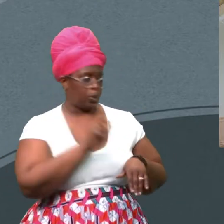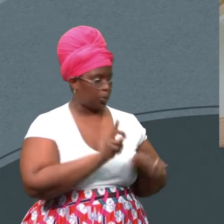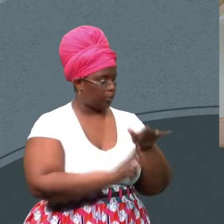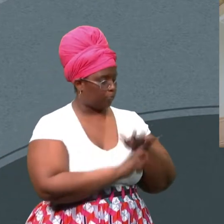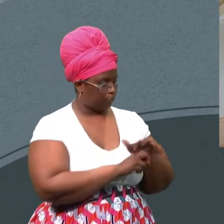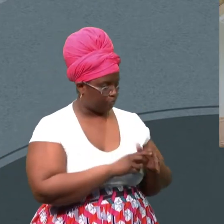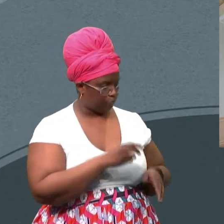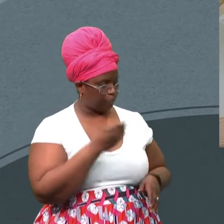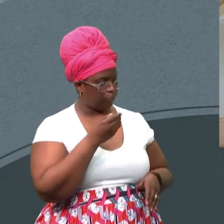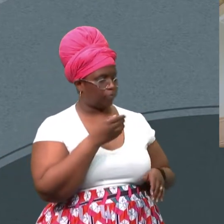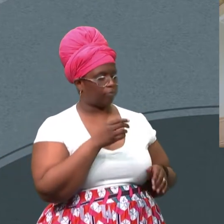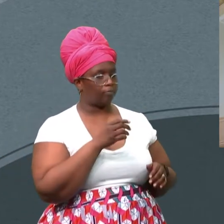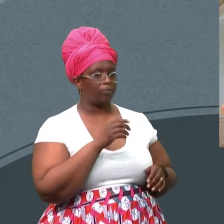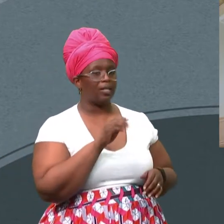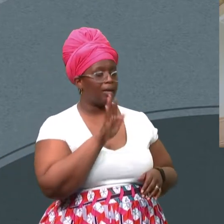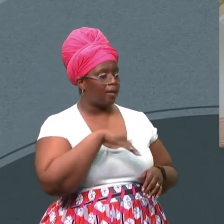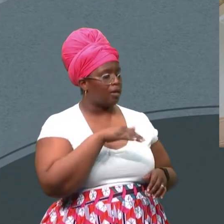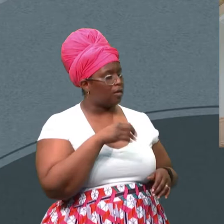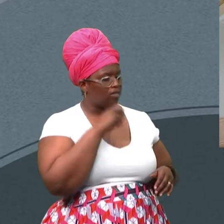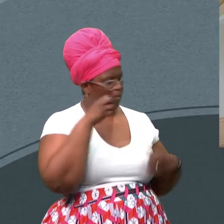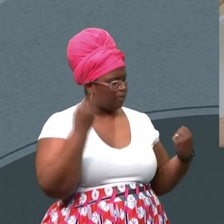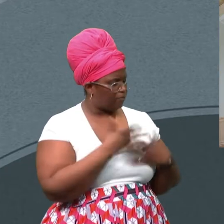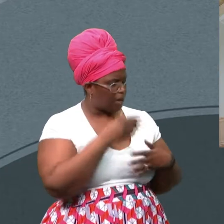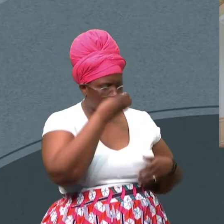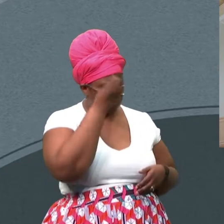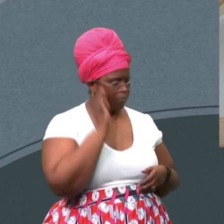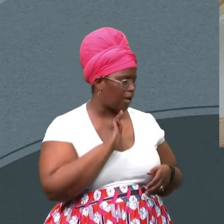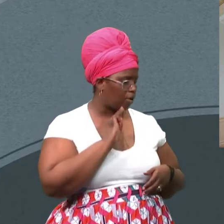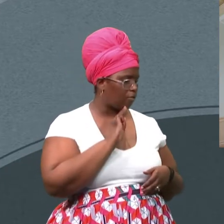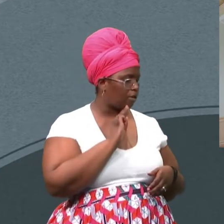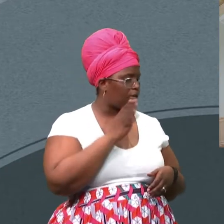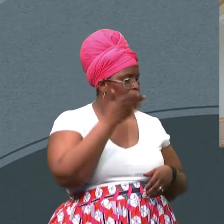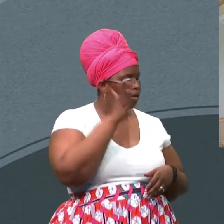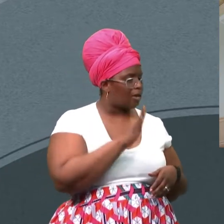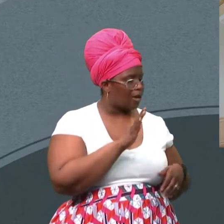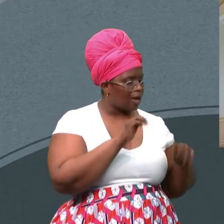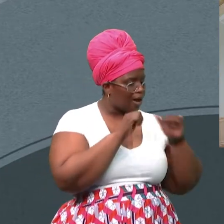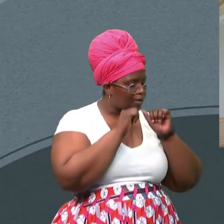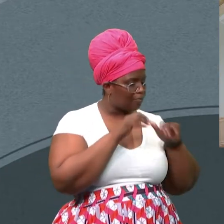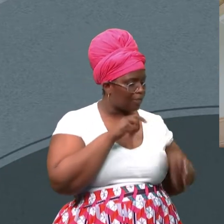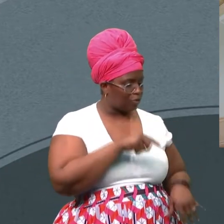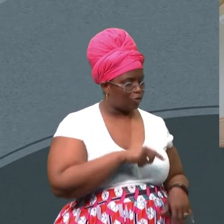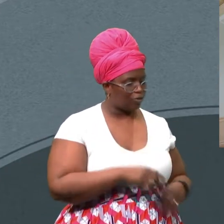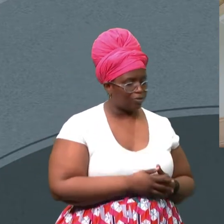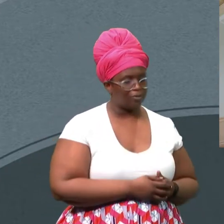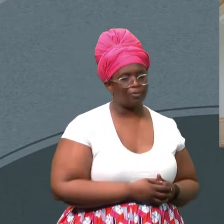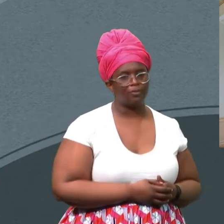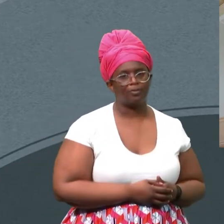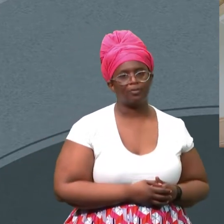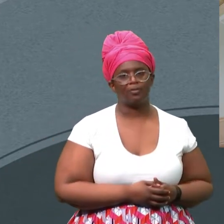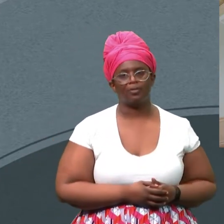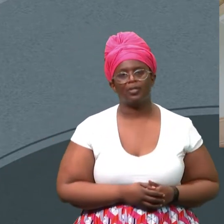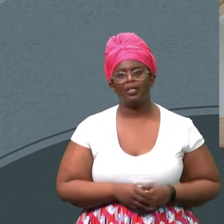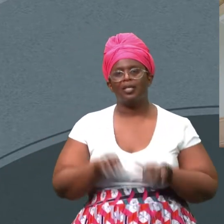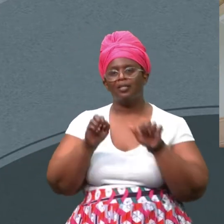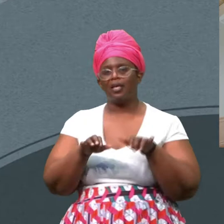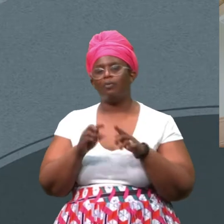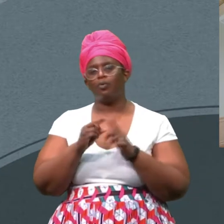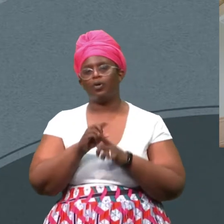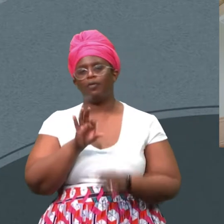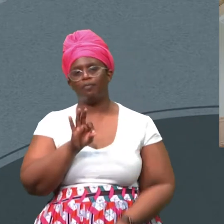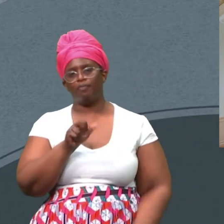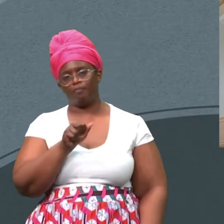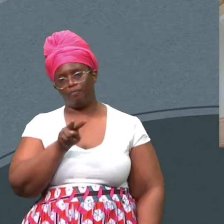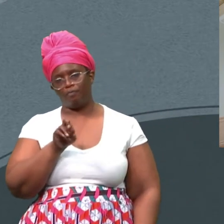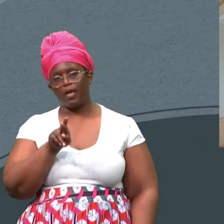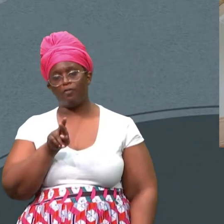to Mary, the angel says, fear not, Mary, for thou hast found favor with God. Somebody type in the word favor. The